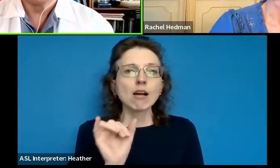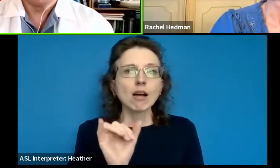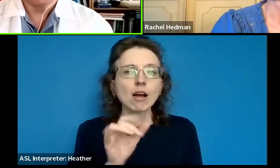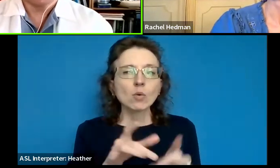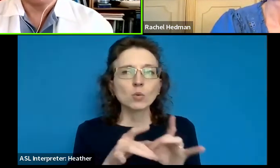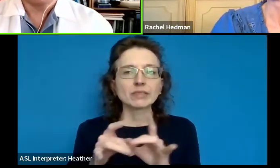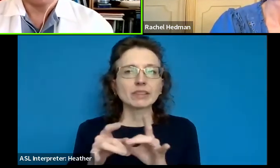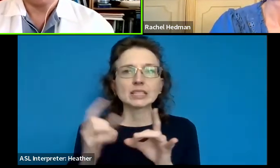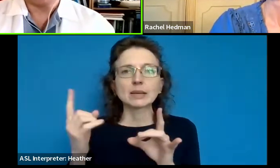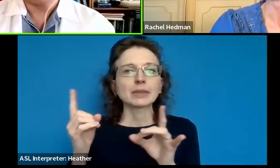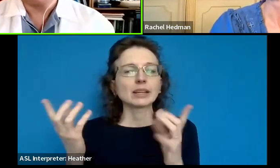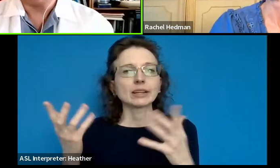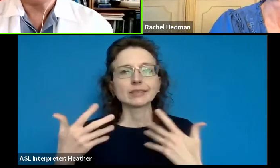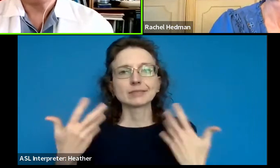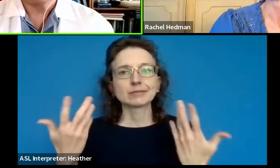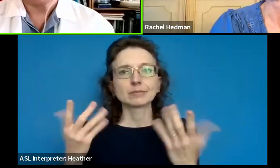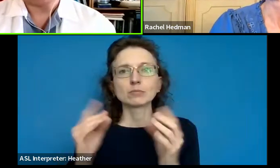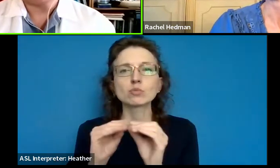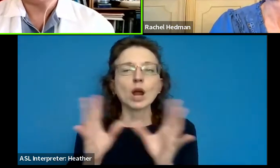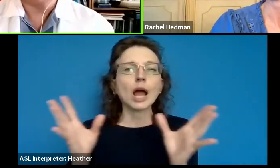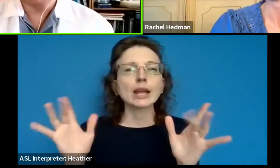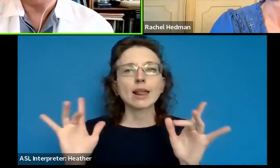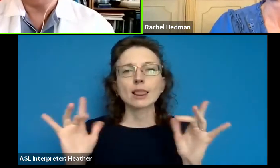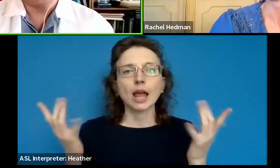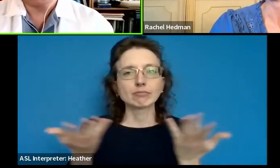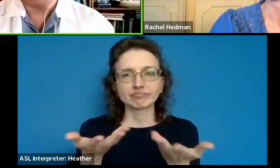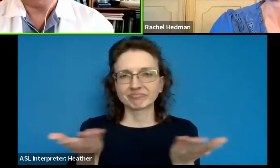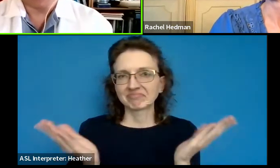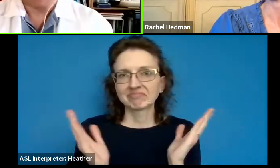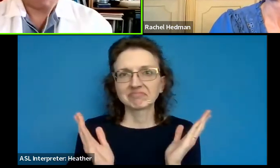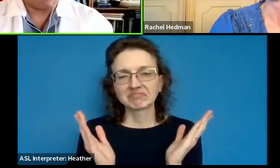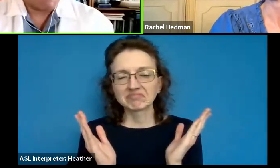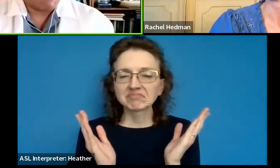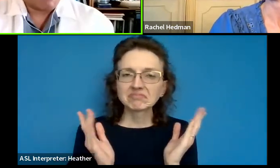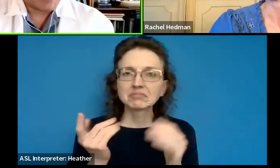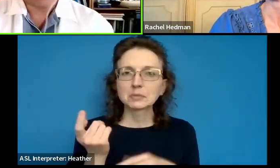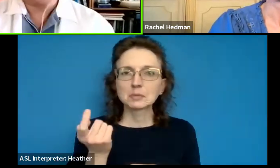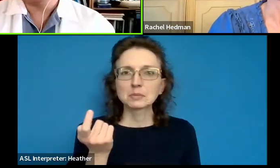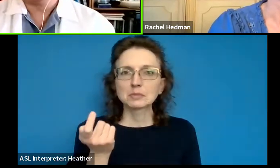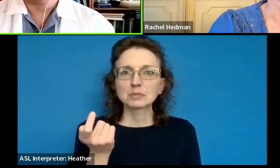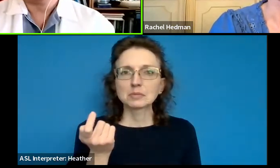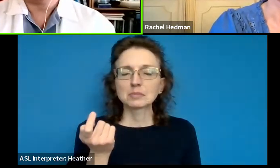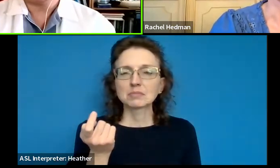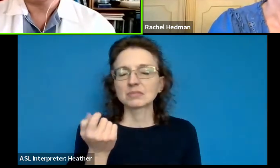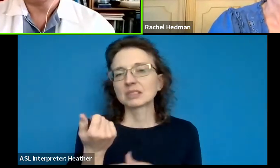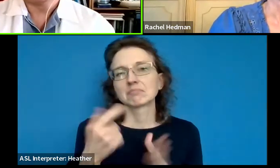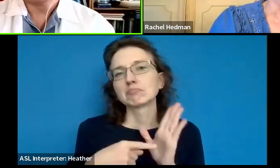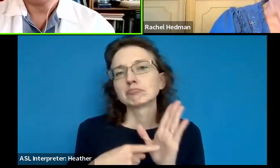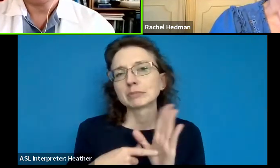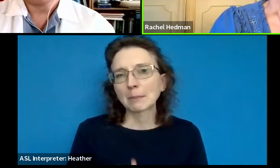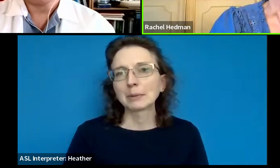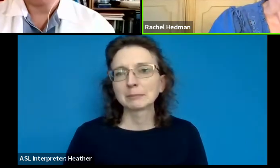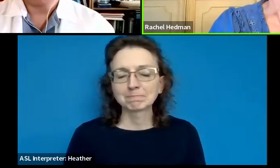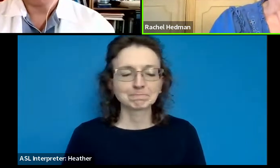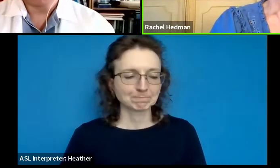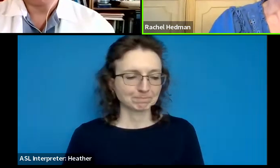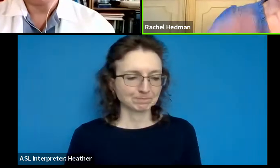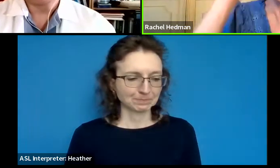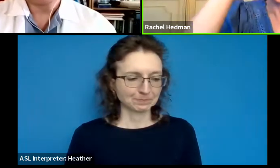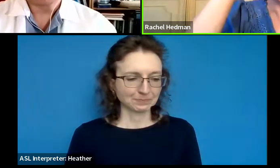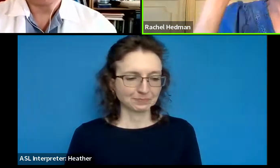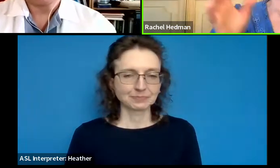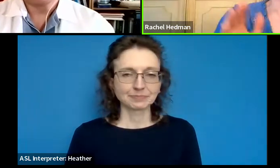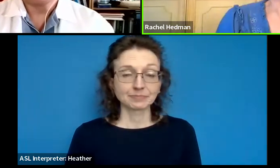that element. So I guess that's a little bit of an example. Yeah. Okay. The